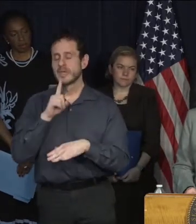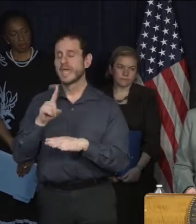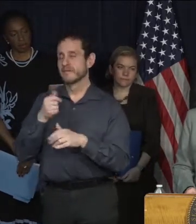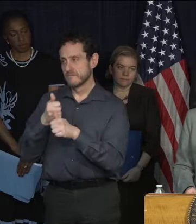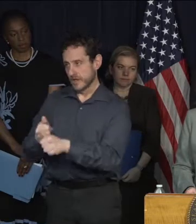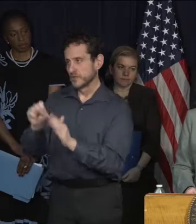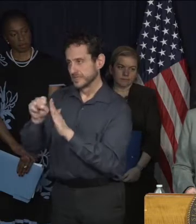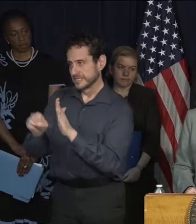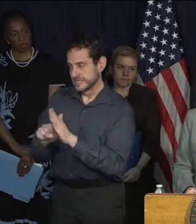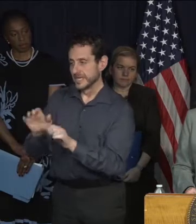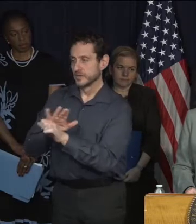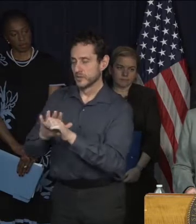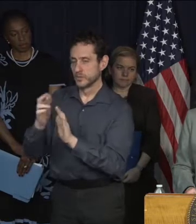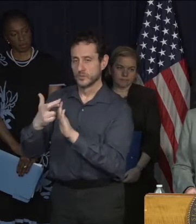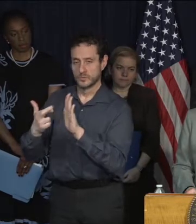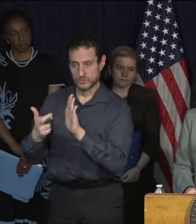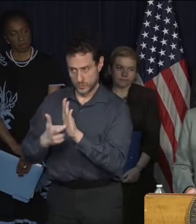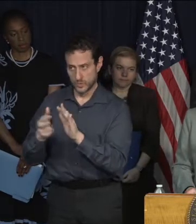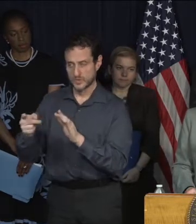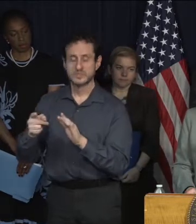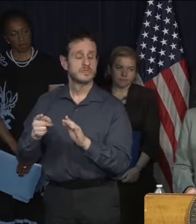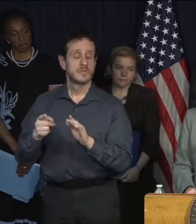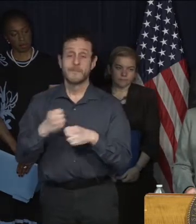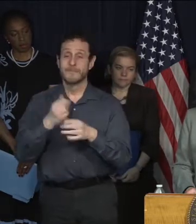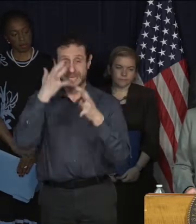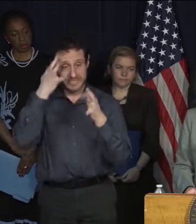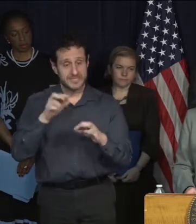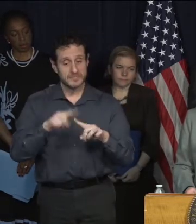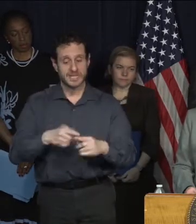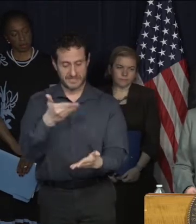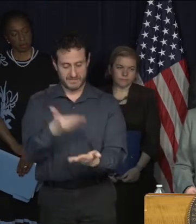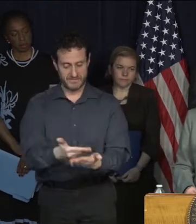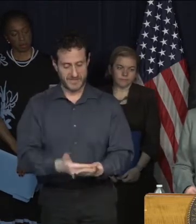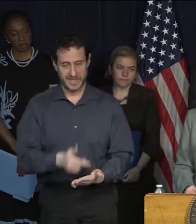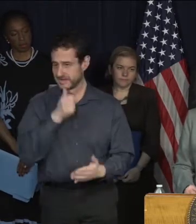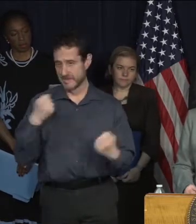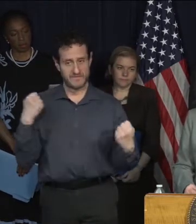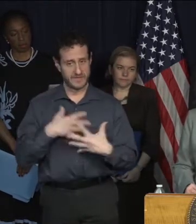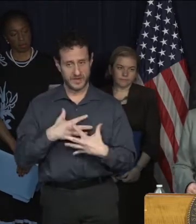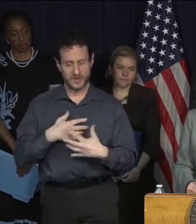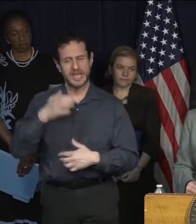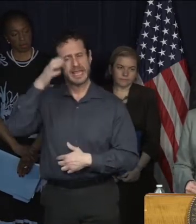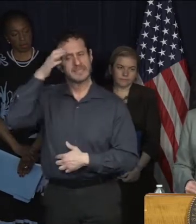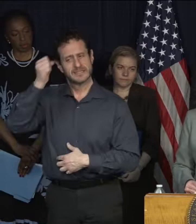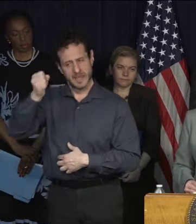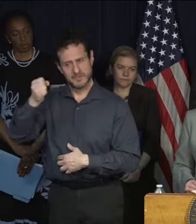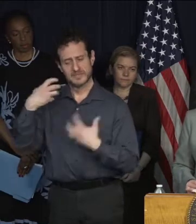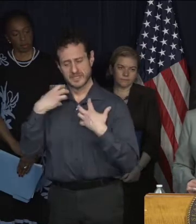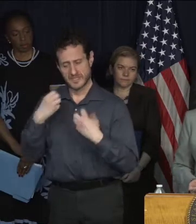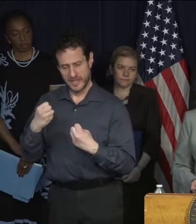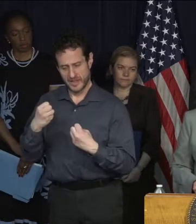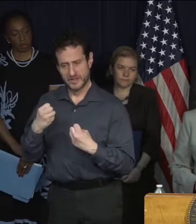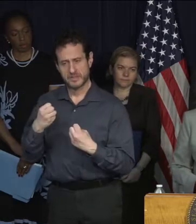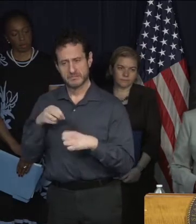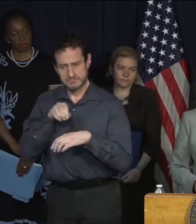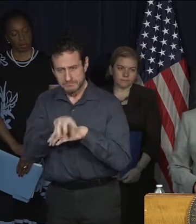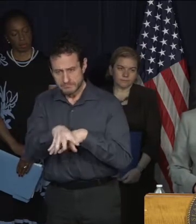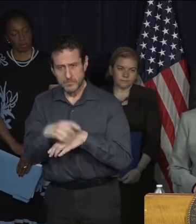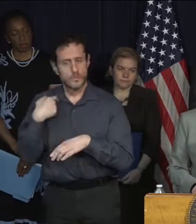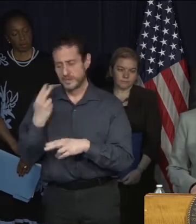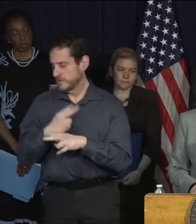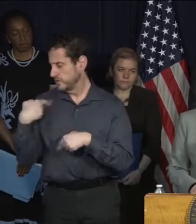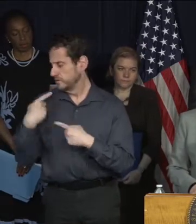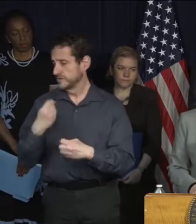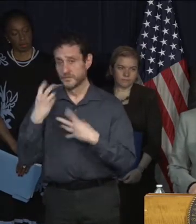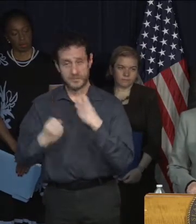decisions based on fact, not fear. This is a common sense health guidance that we have been utilizing for years, and there is no reason to